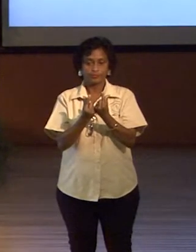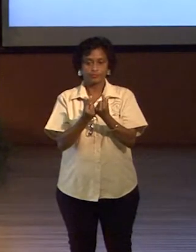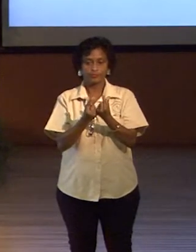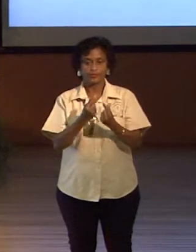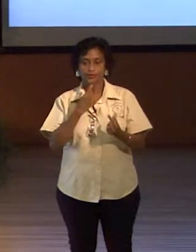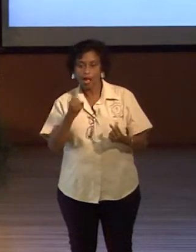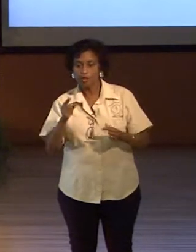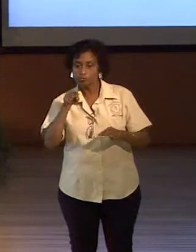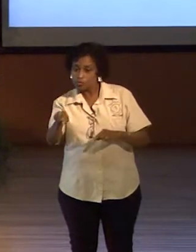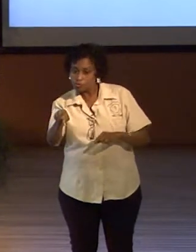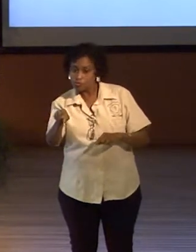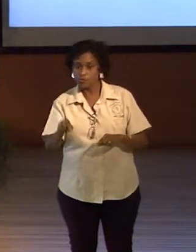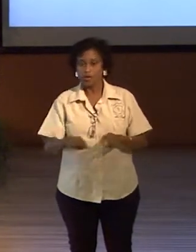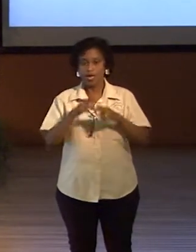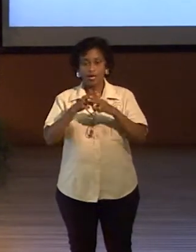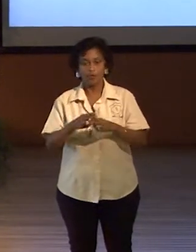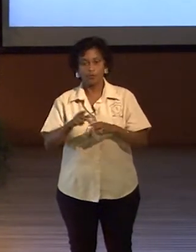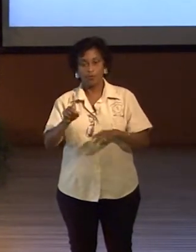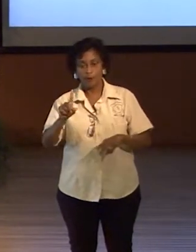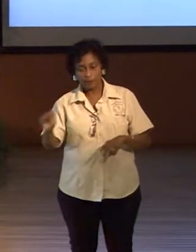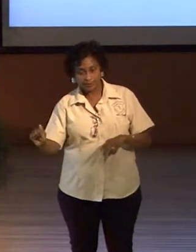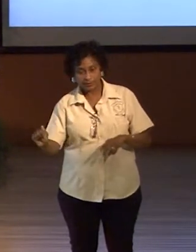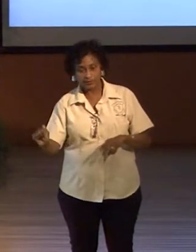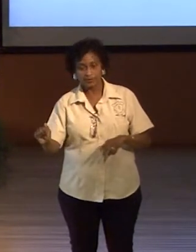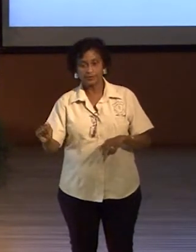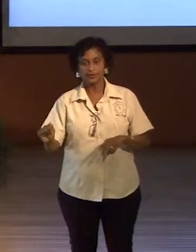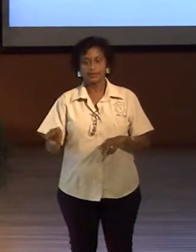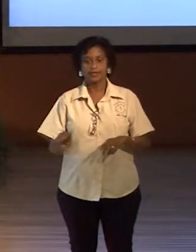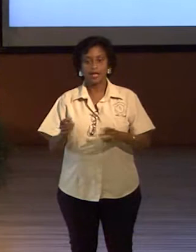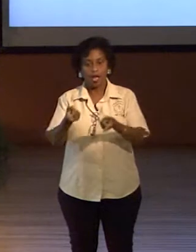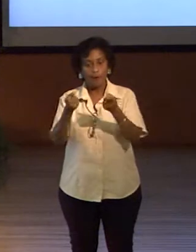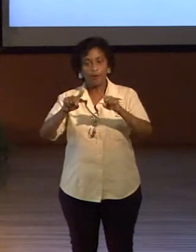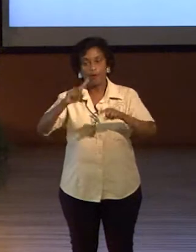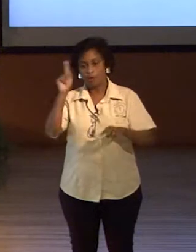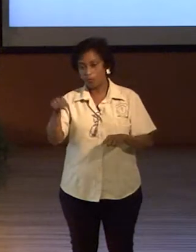disabled, that unseen